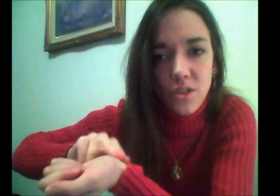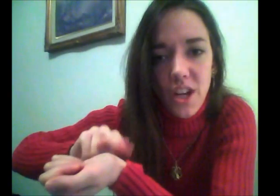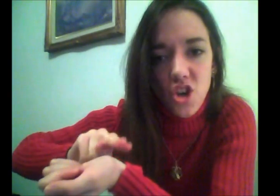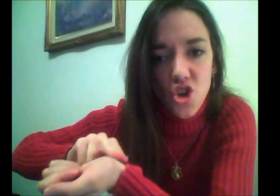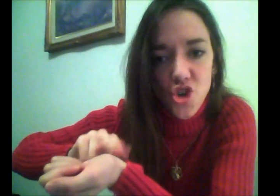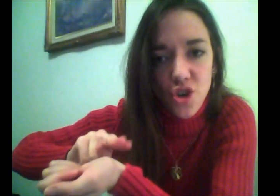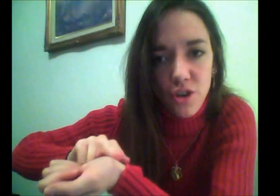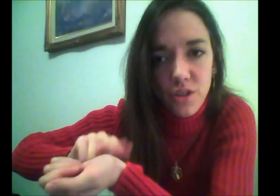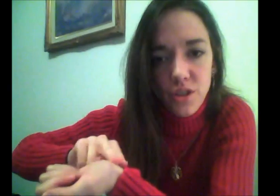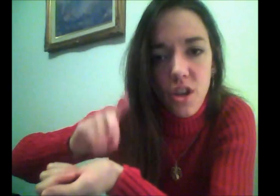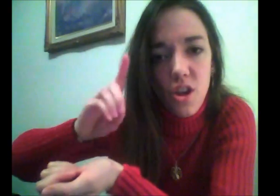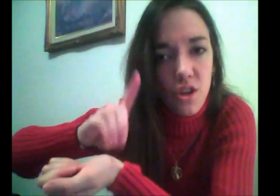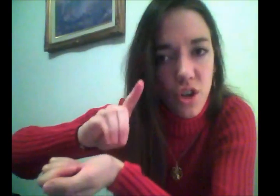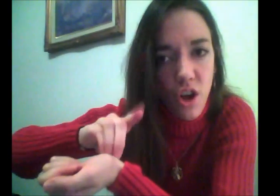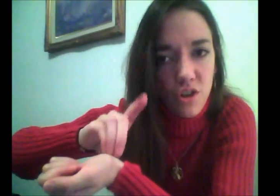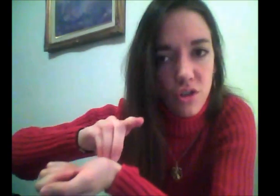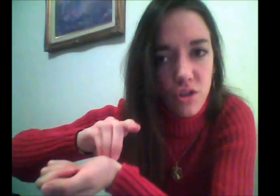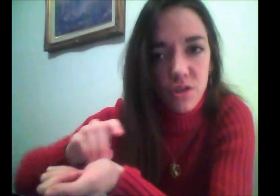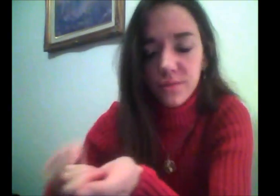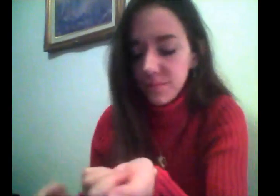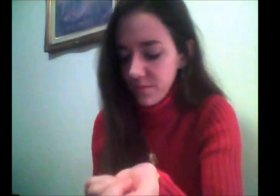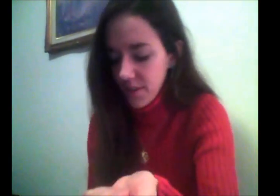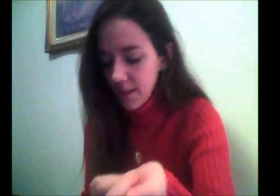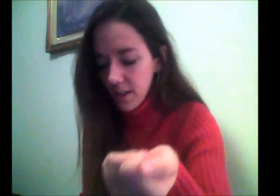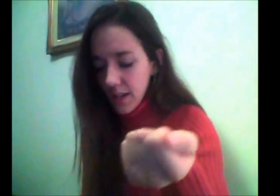like nurse, doctor. Okay.